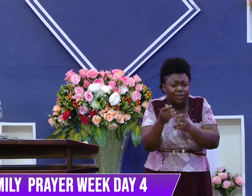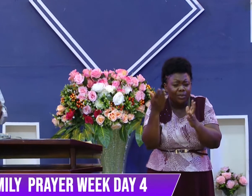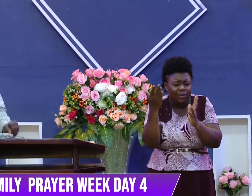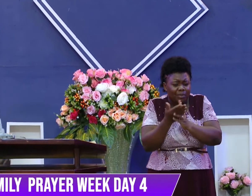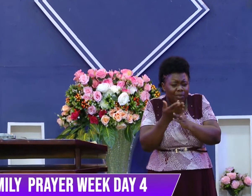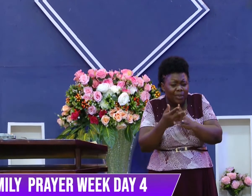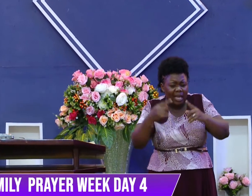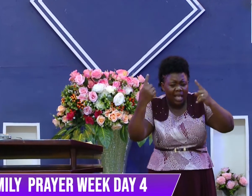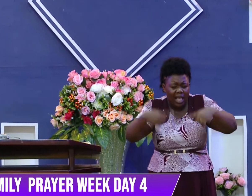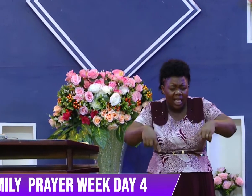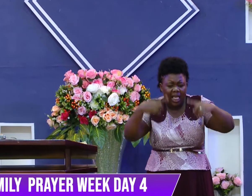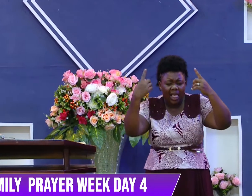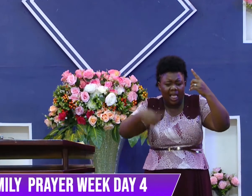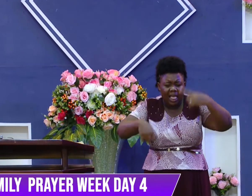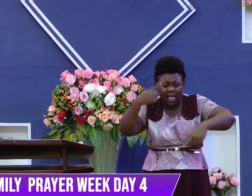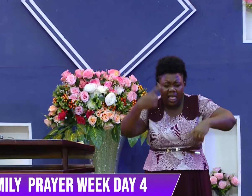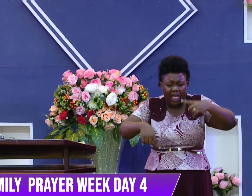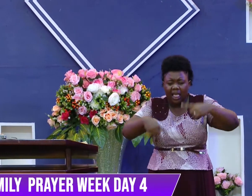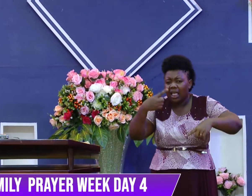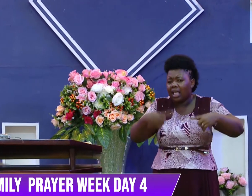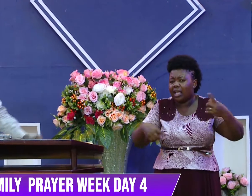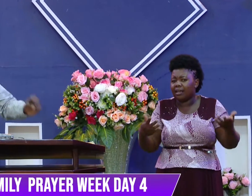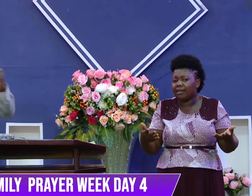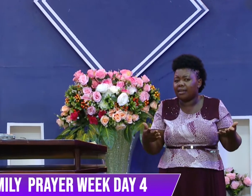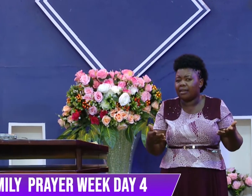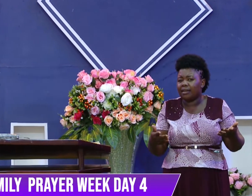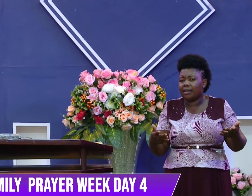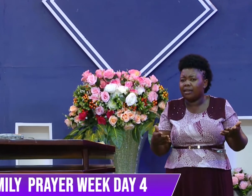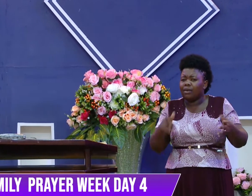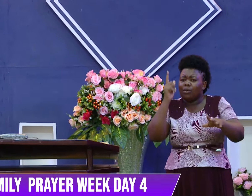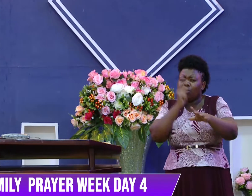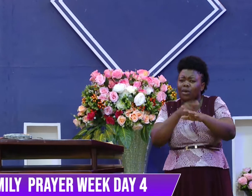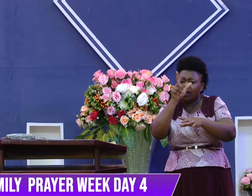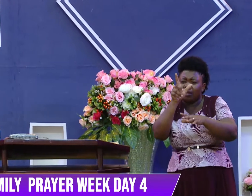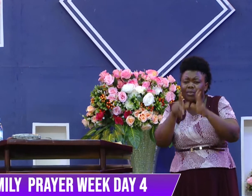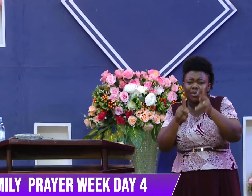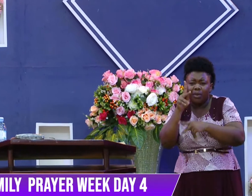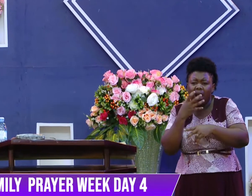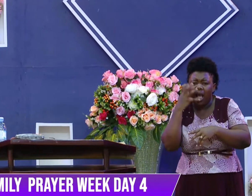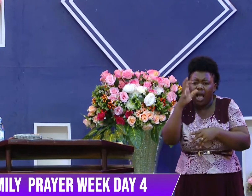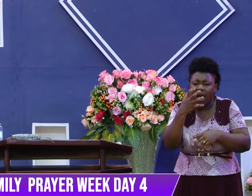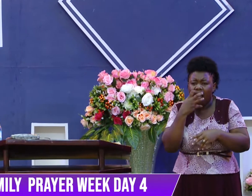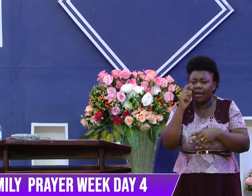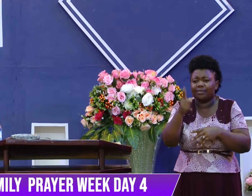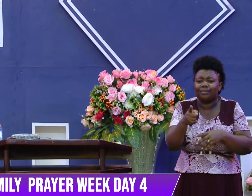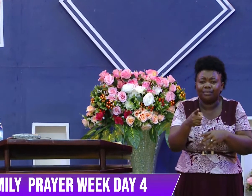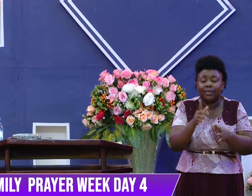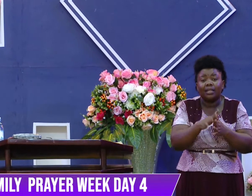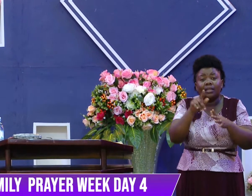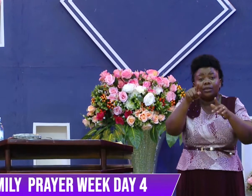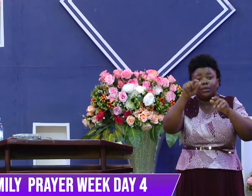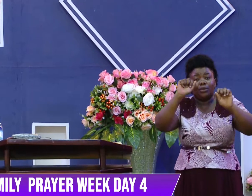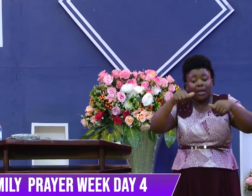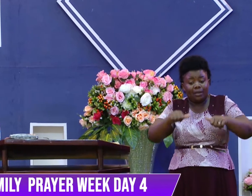You can have self-control amidst a wrangle. As people are abusing